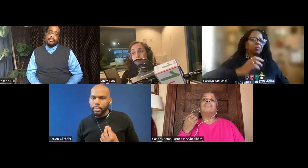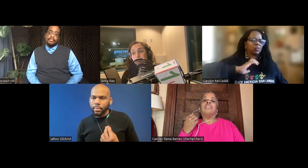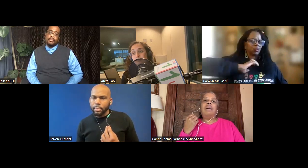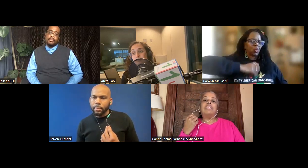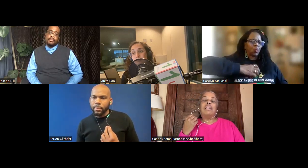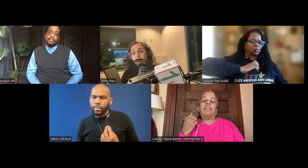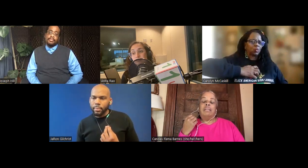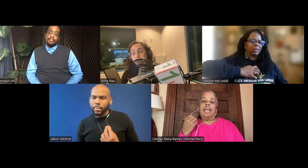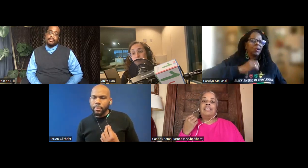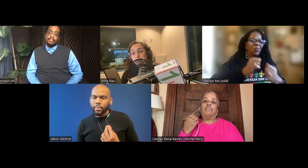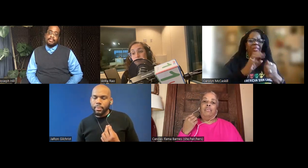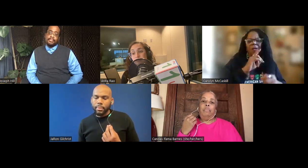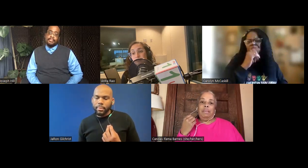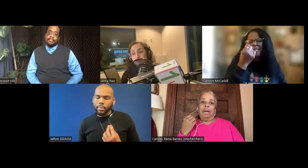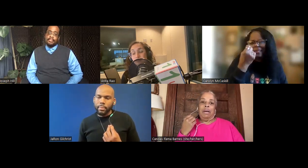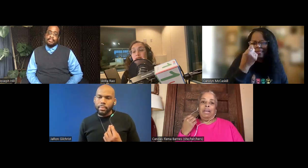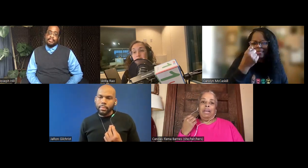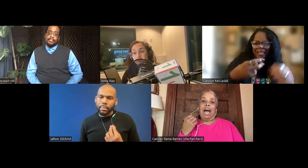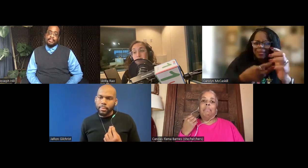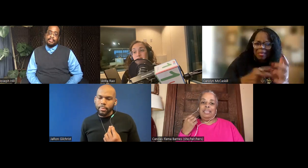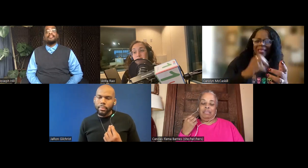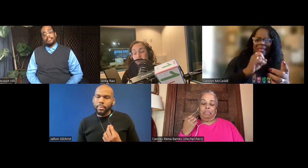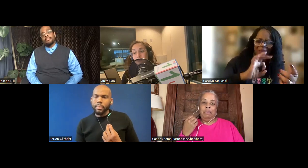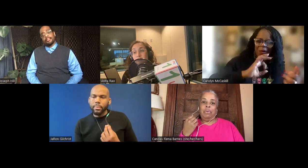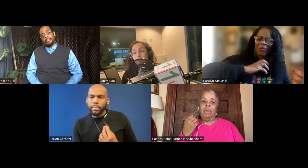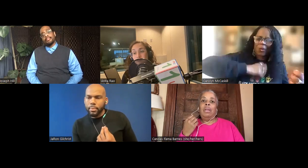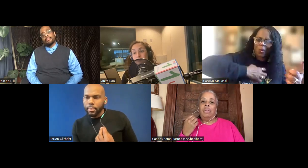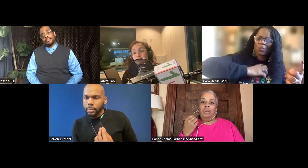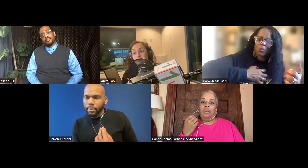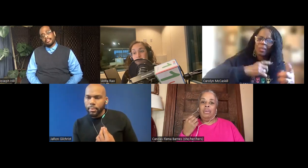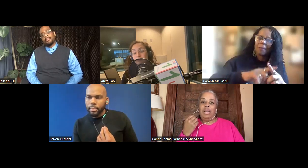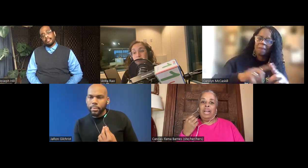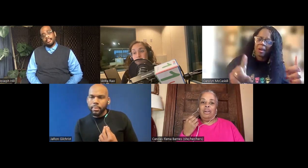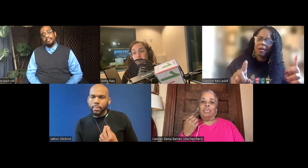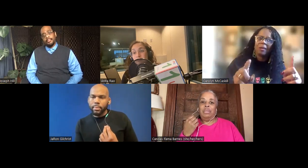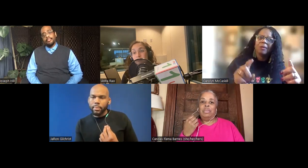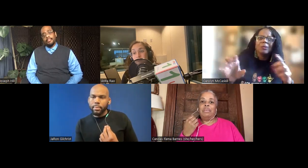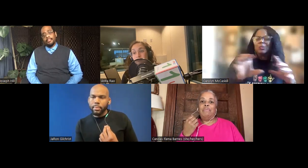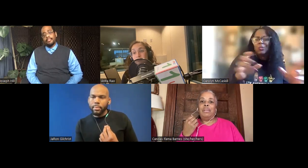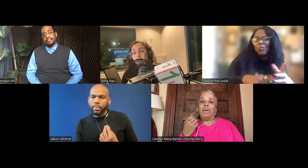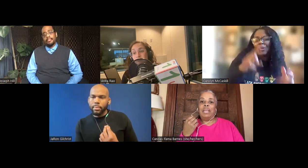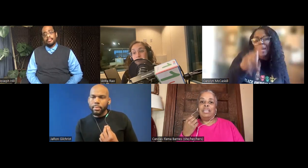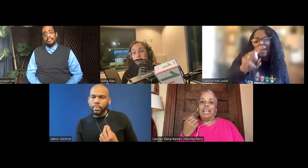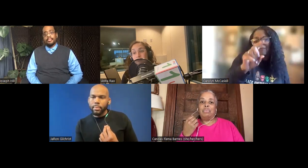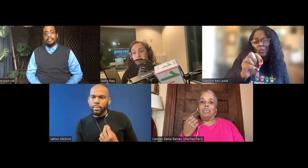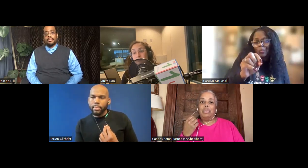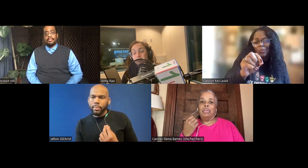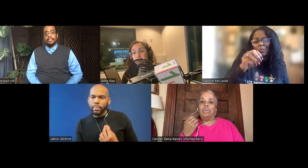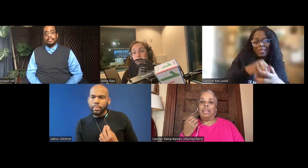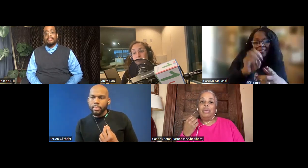So that was a lesson for me about how Black deaf people learn how to code switch without even knowing that that's what we're doing. We